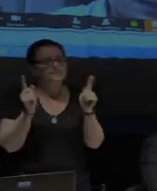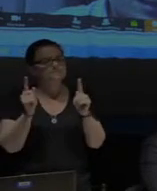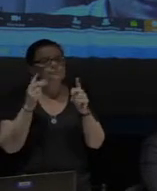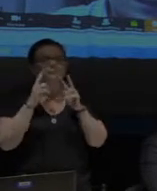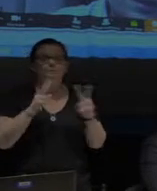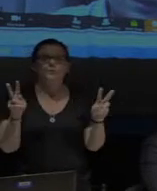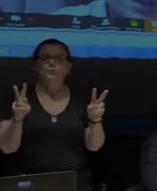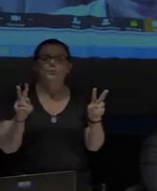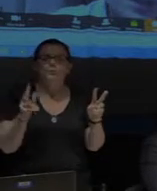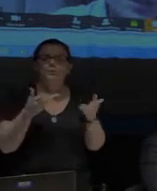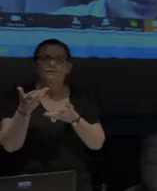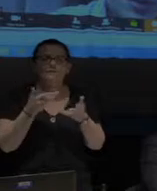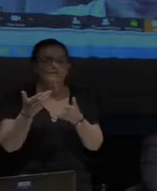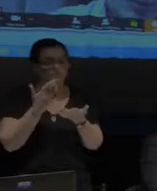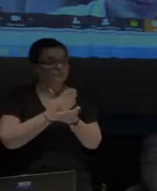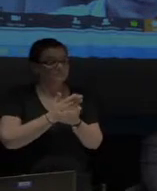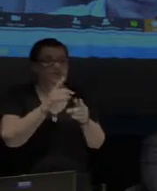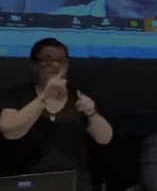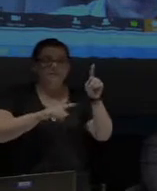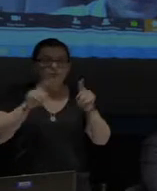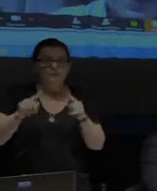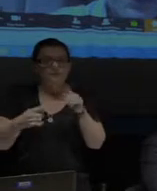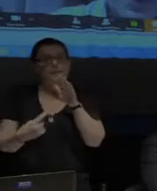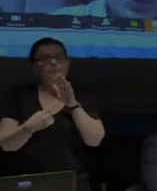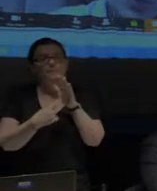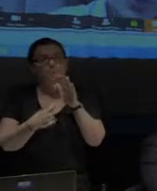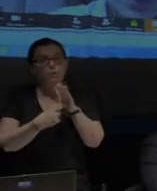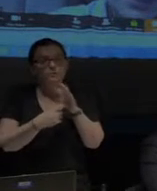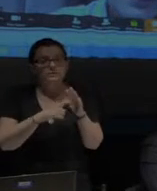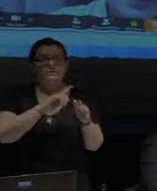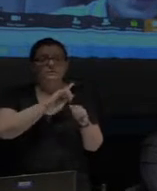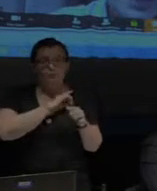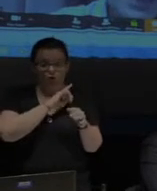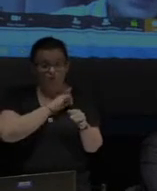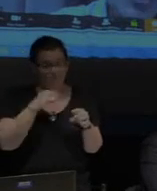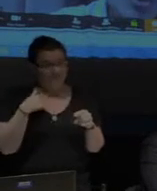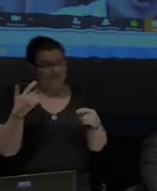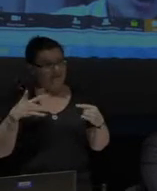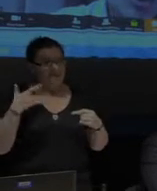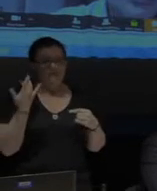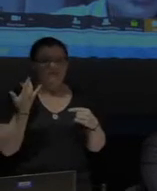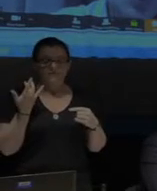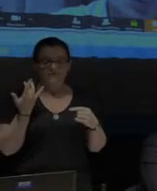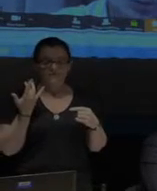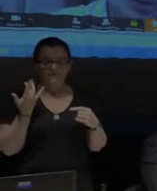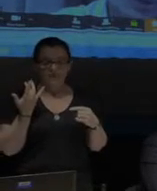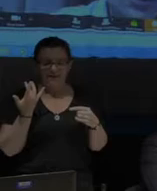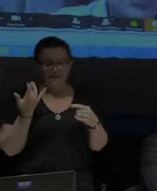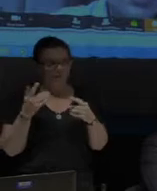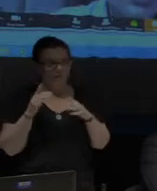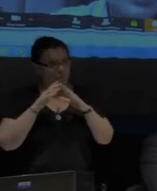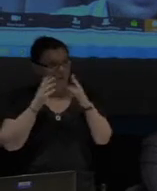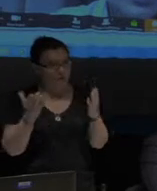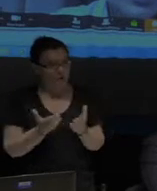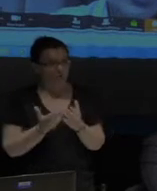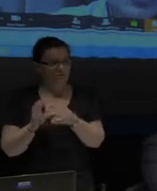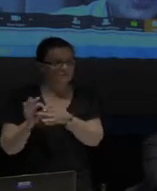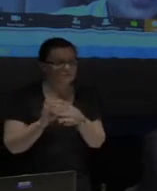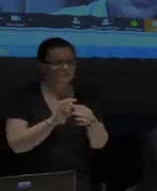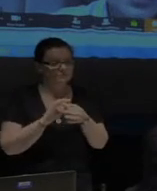opening statement is that diversity is important because we live in an incongruent world that